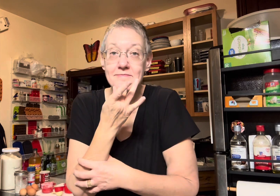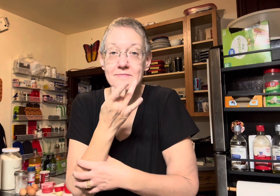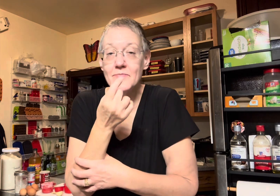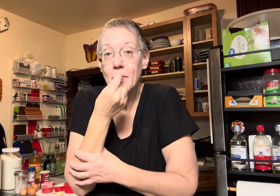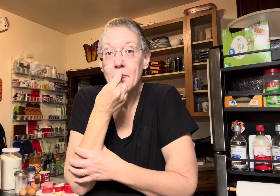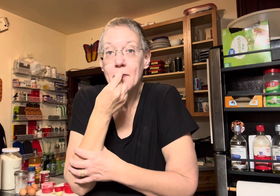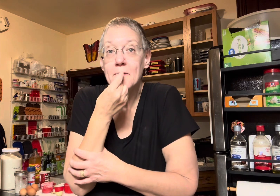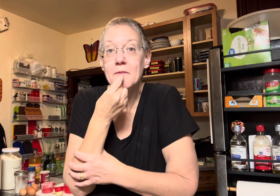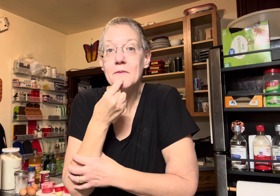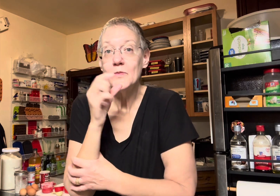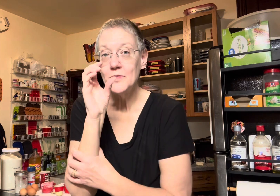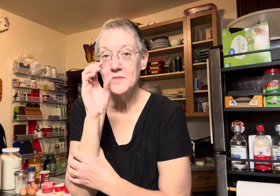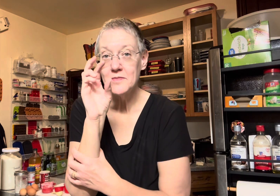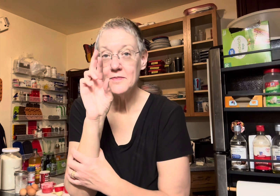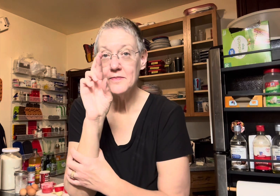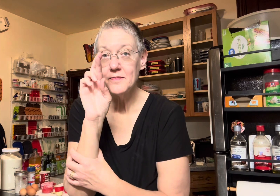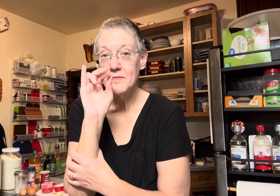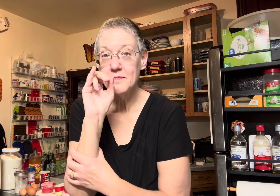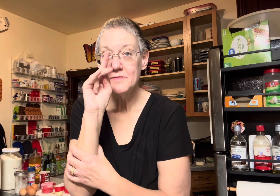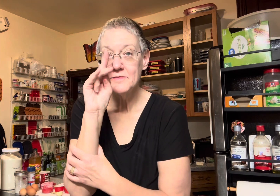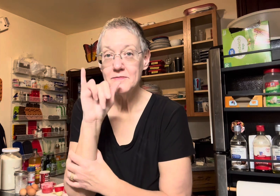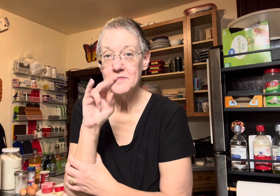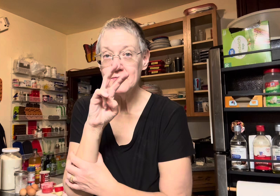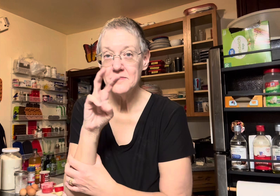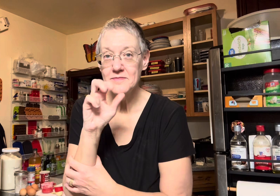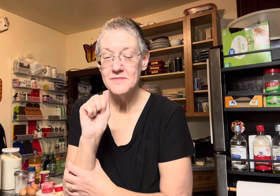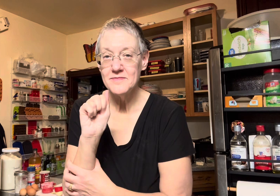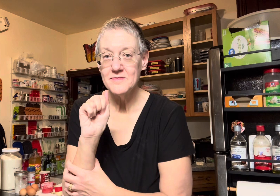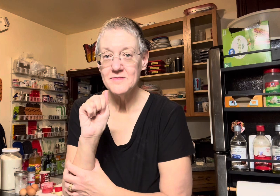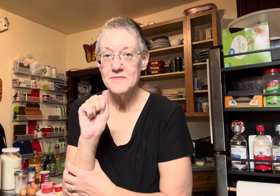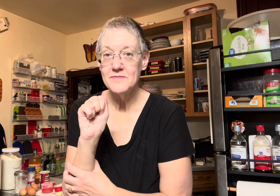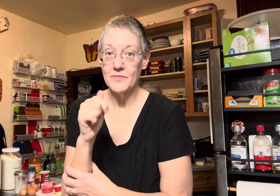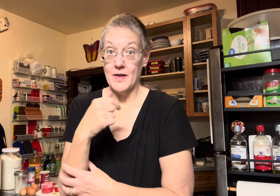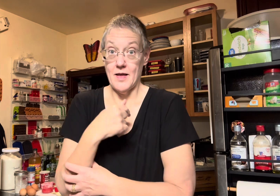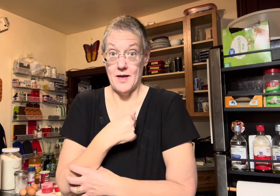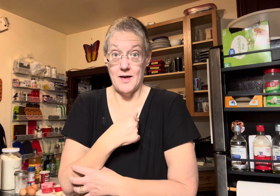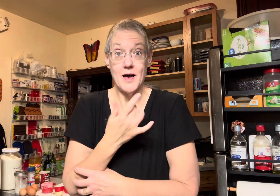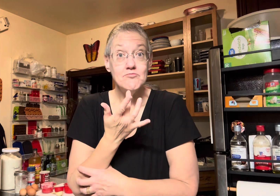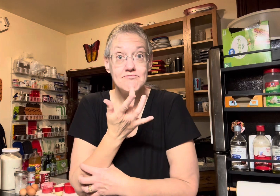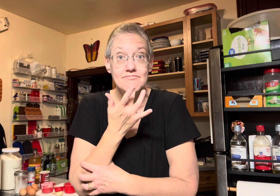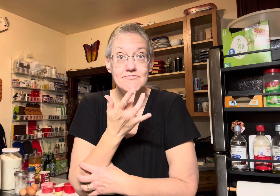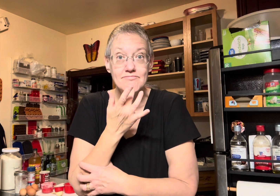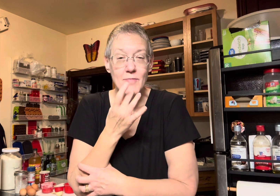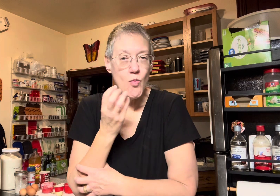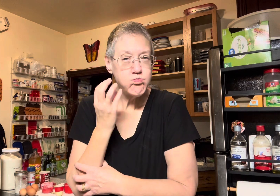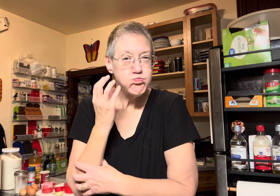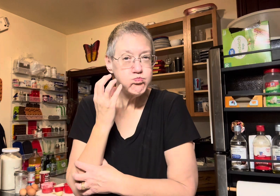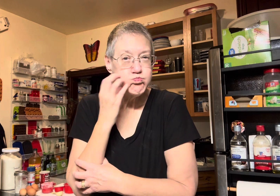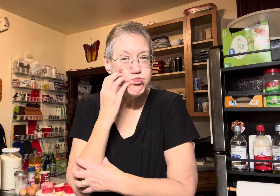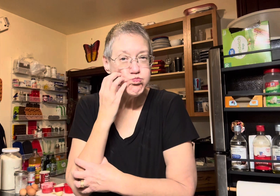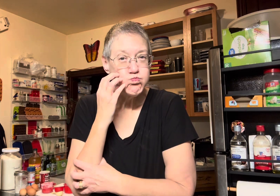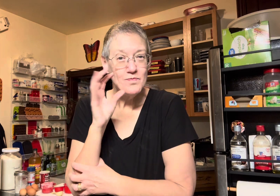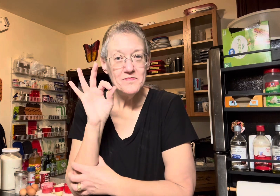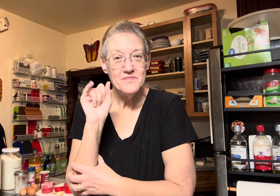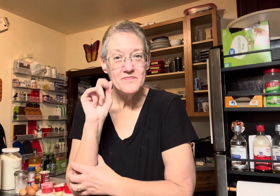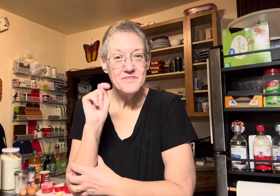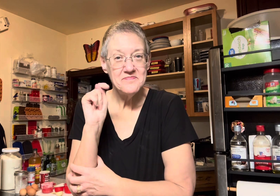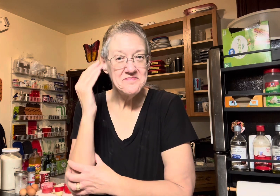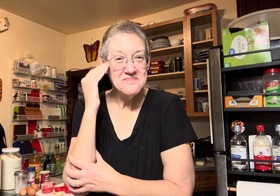Dale likes a thin, crispy pizza. I like a thick, fathead